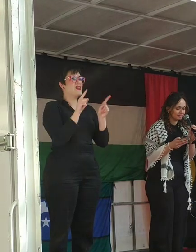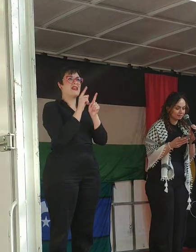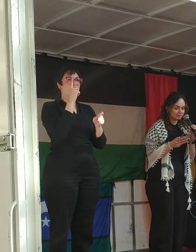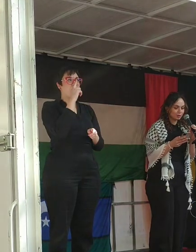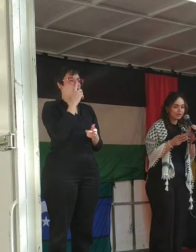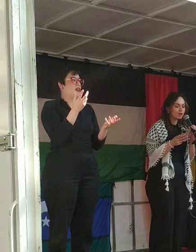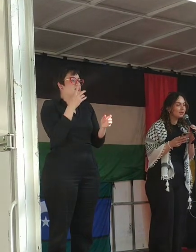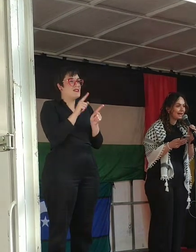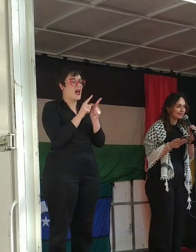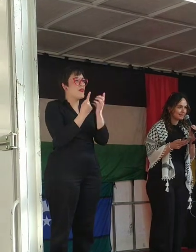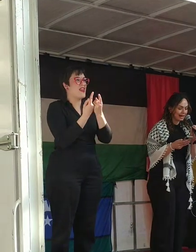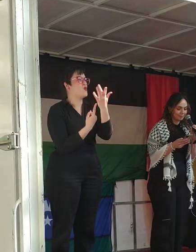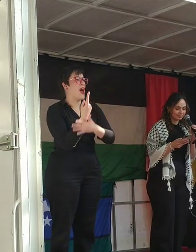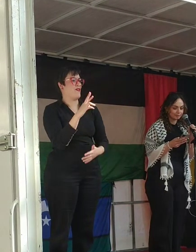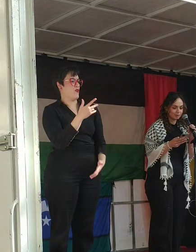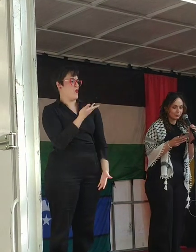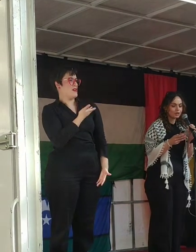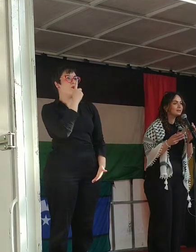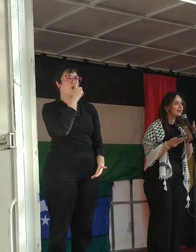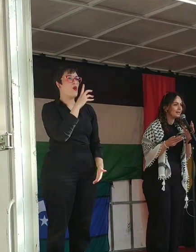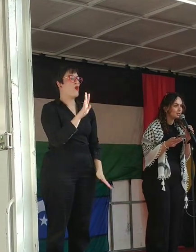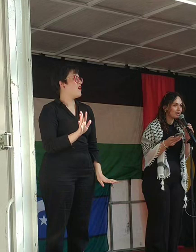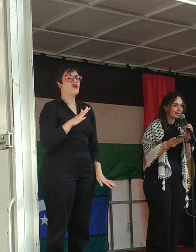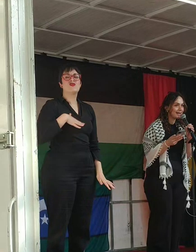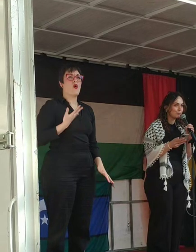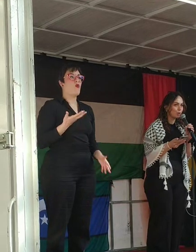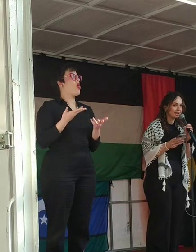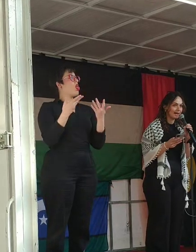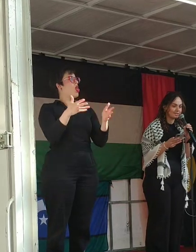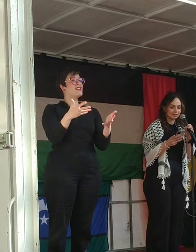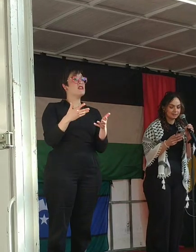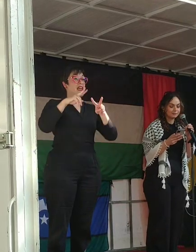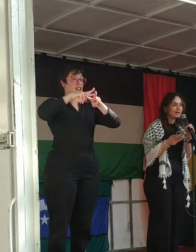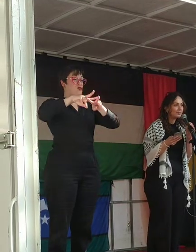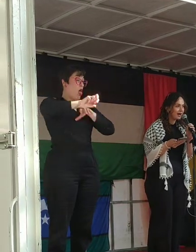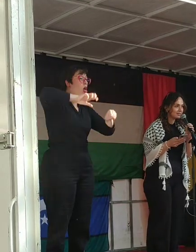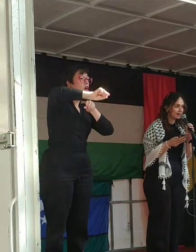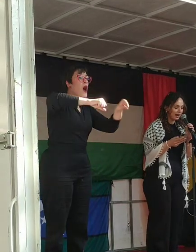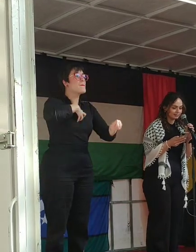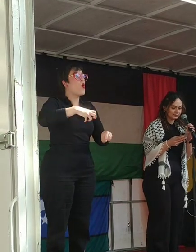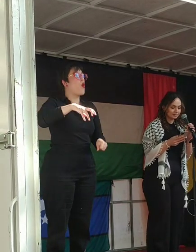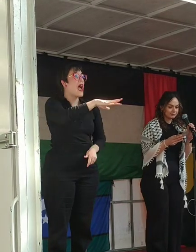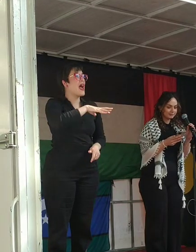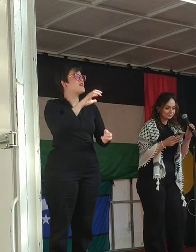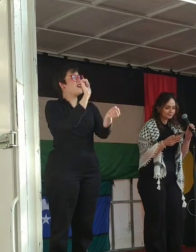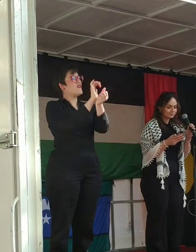of Gaza. We cannot let this happen. We cannot let Israel take more land. Free